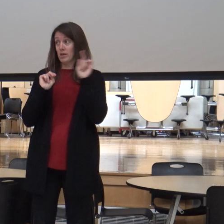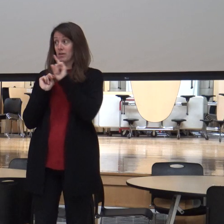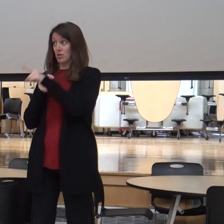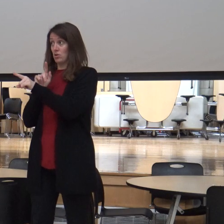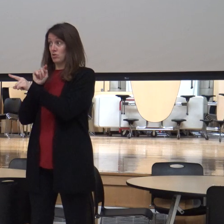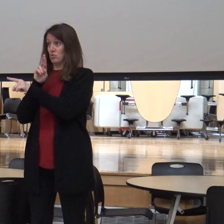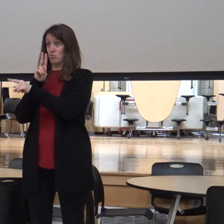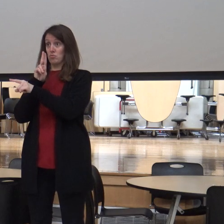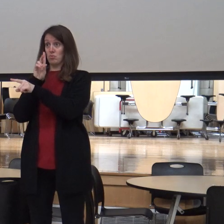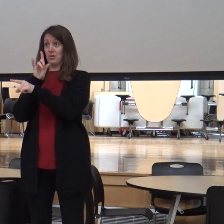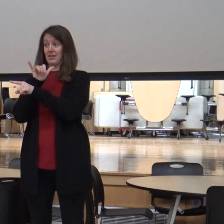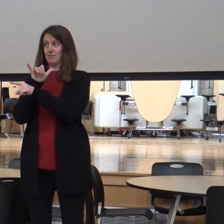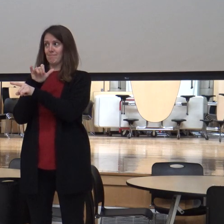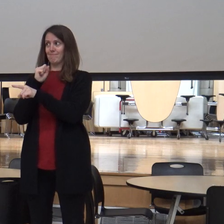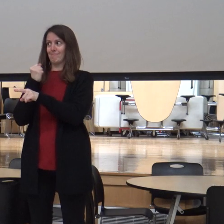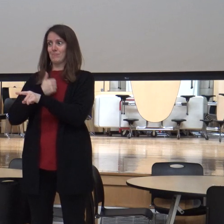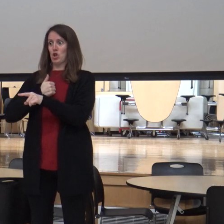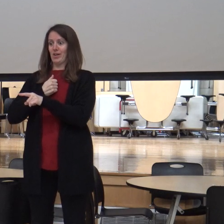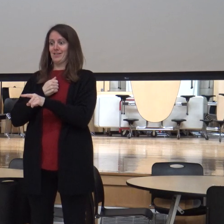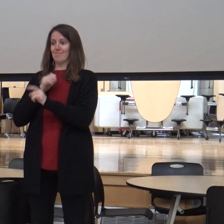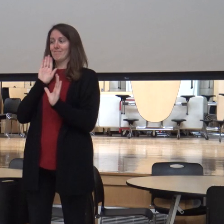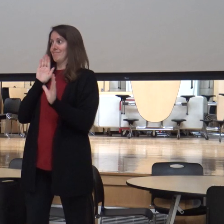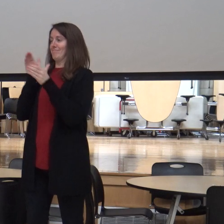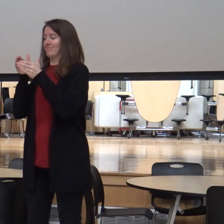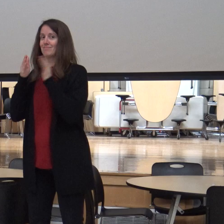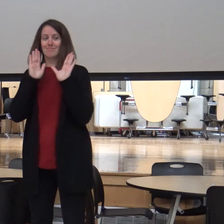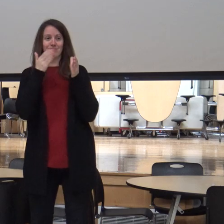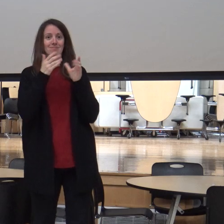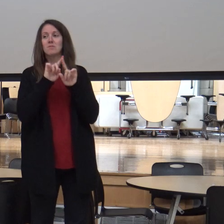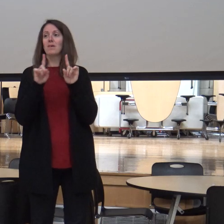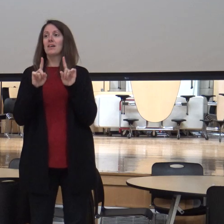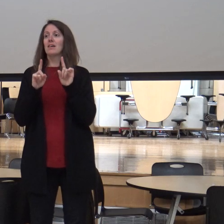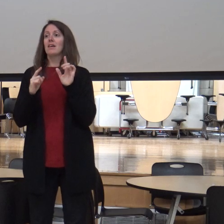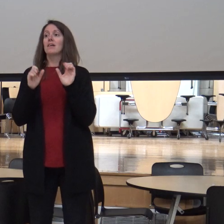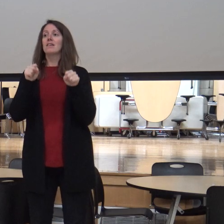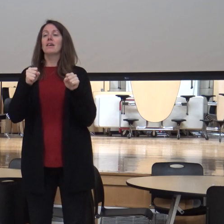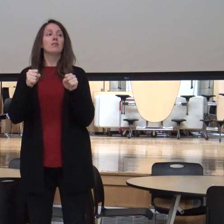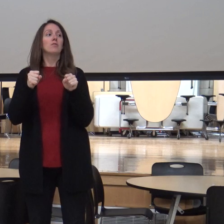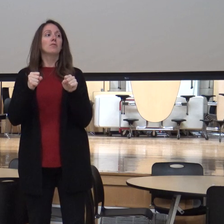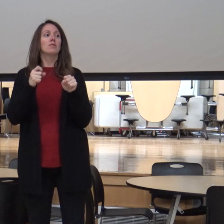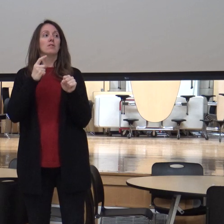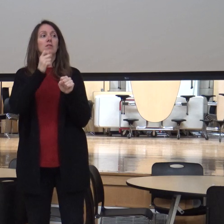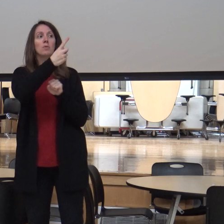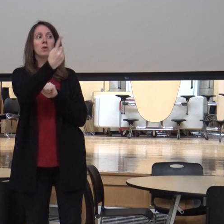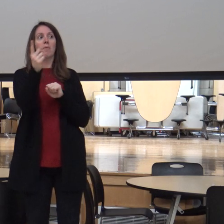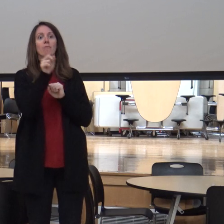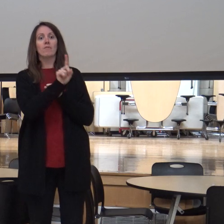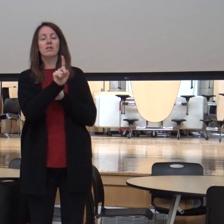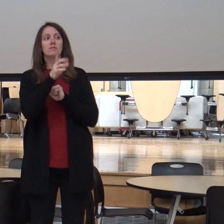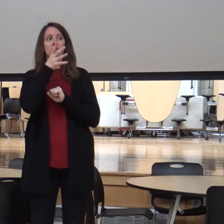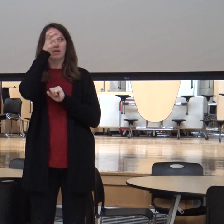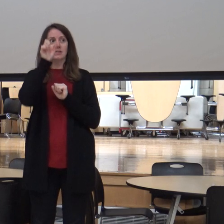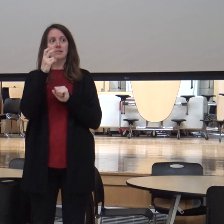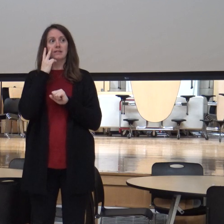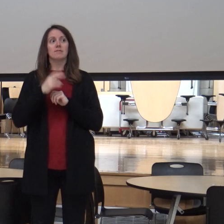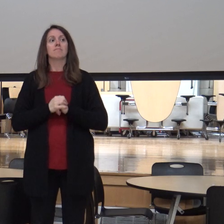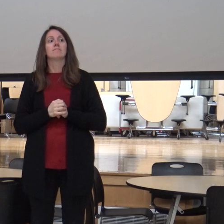know if you guys on the spot, but. And repeat it again. So, John, I'm going to go to the, we're trying to recruit sure. parents too, so you